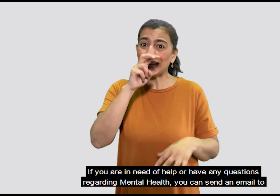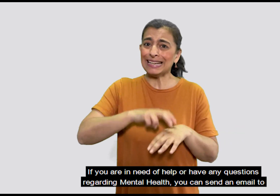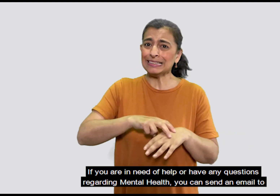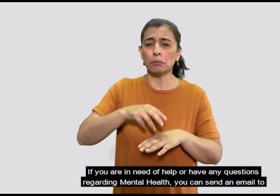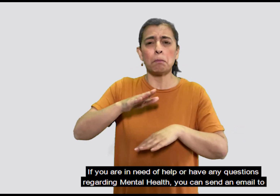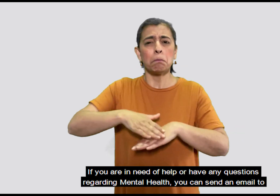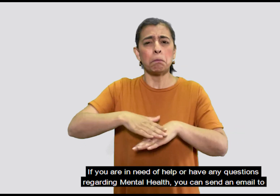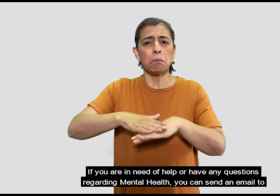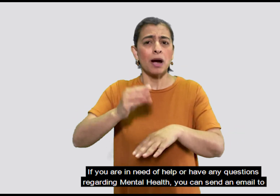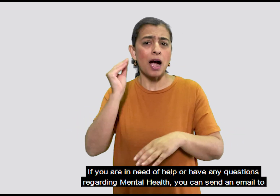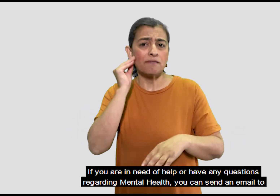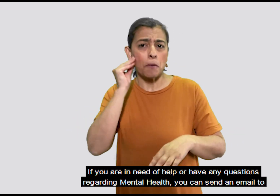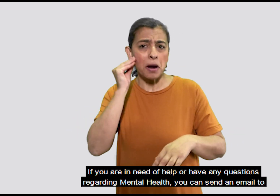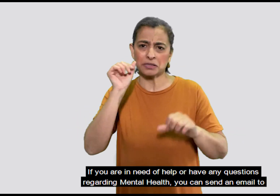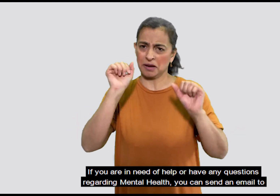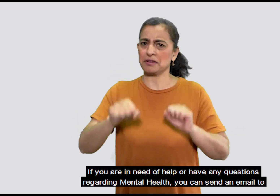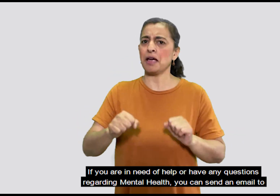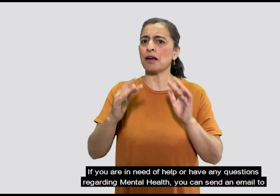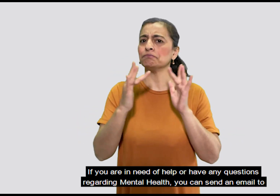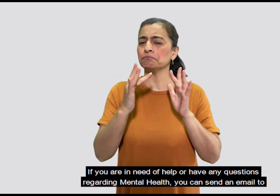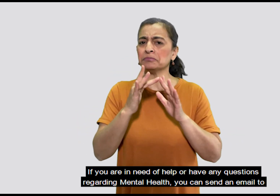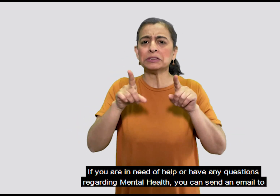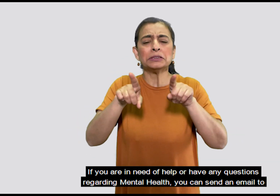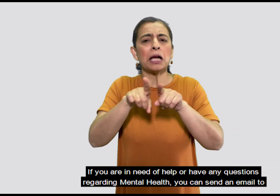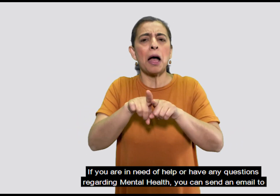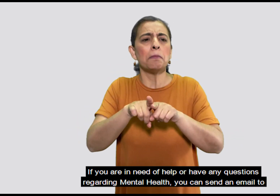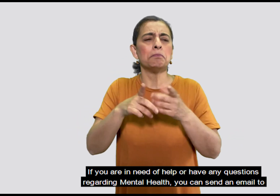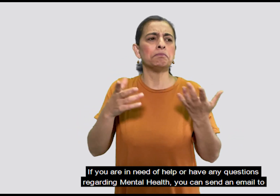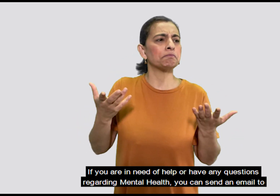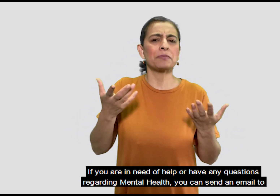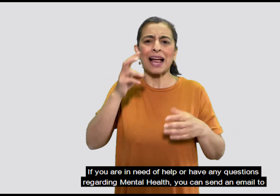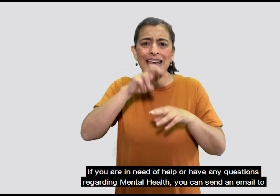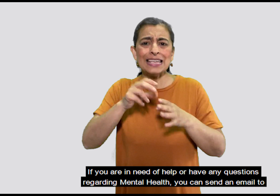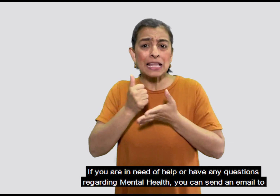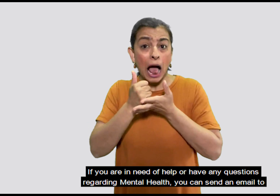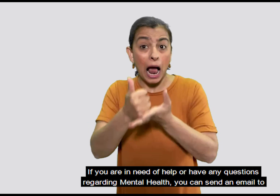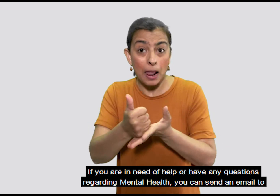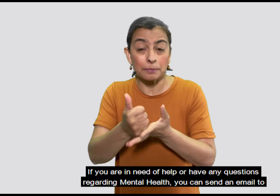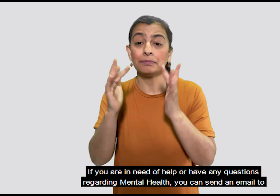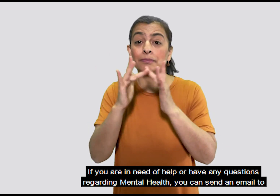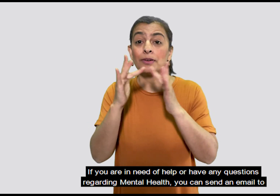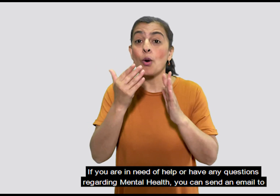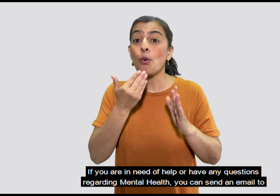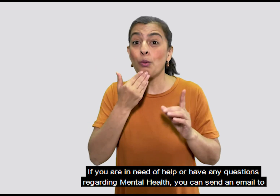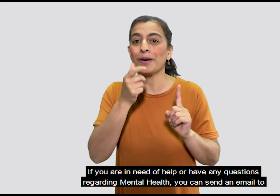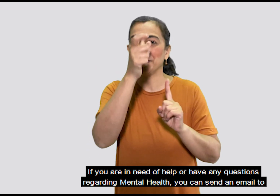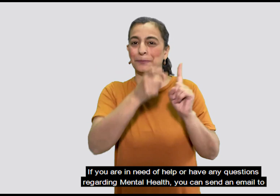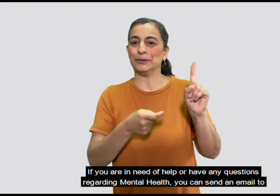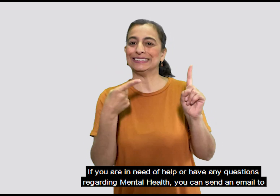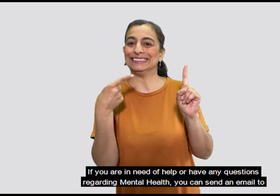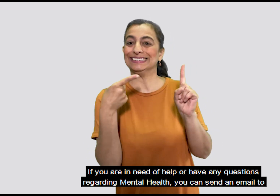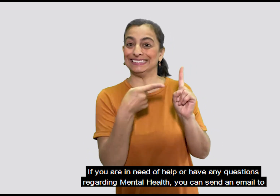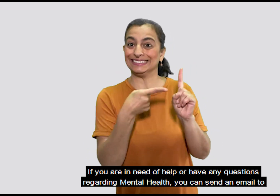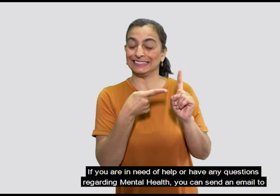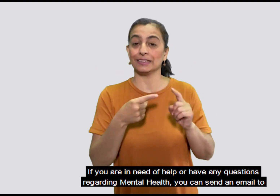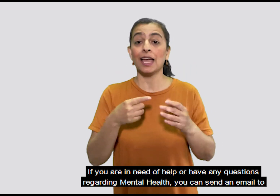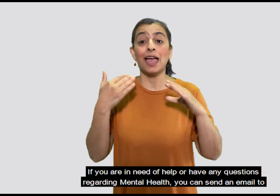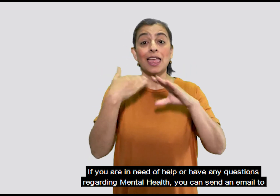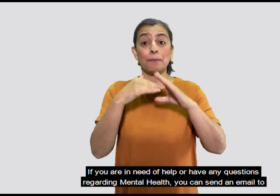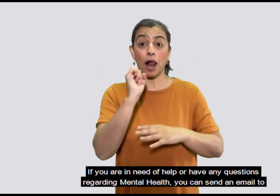If you are in need of help or have any questions regarding mental health, you can send an email